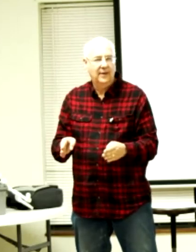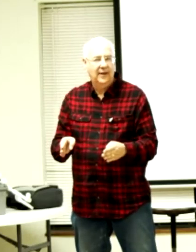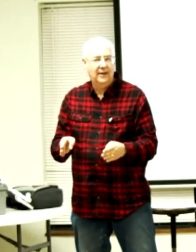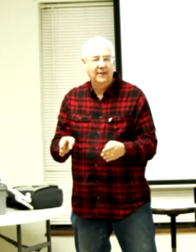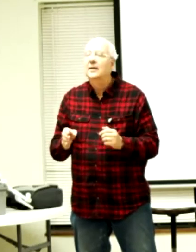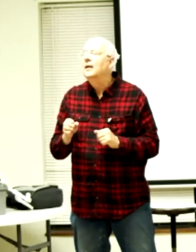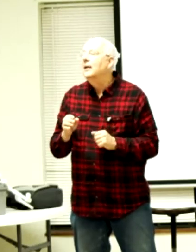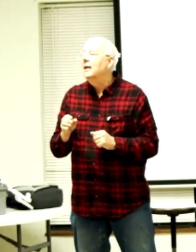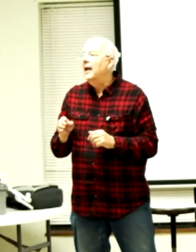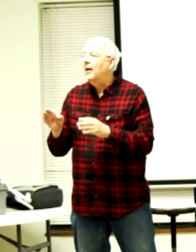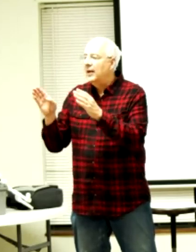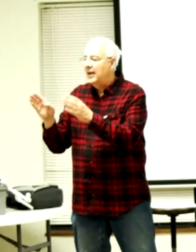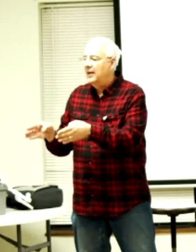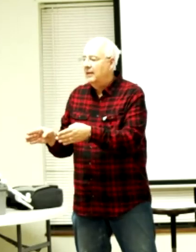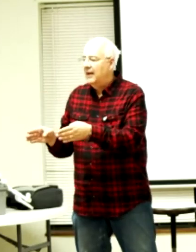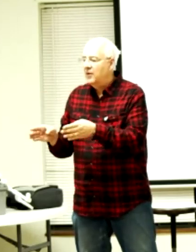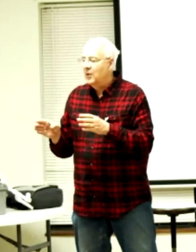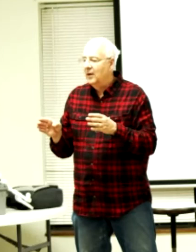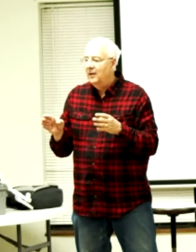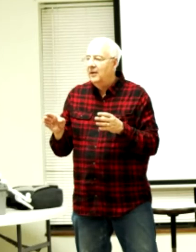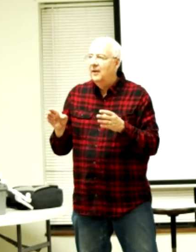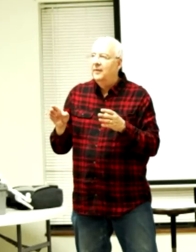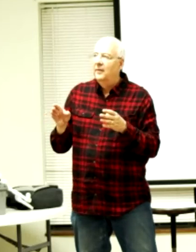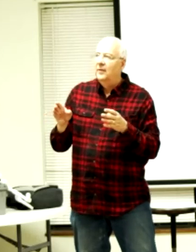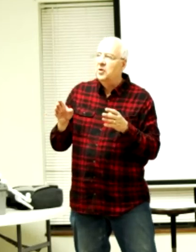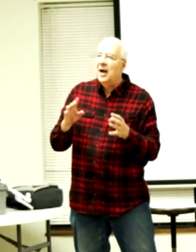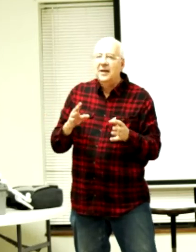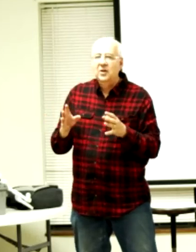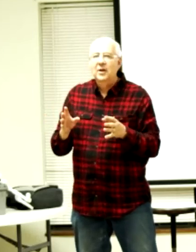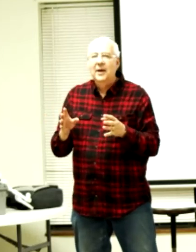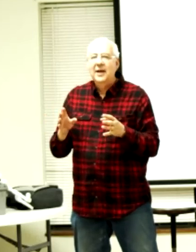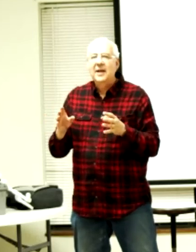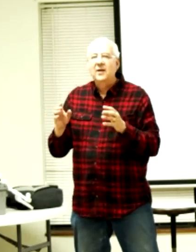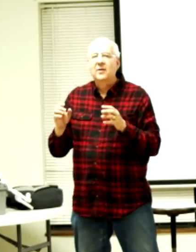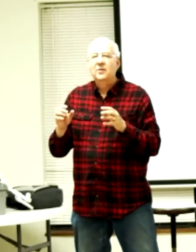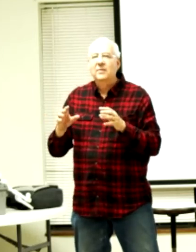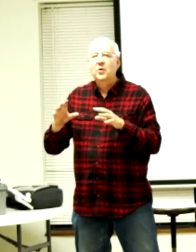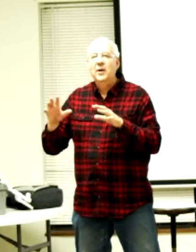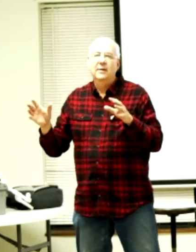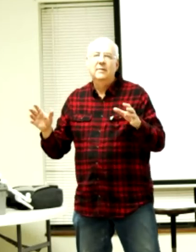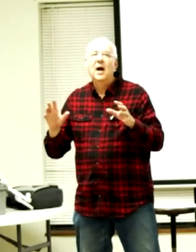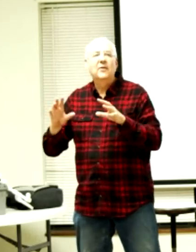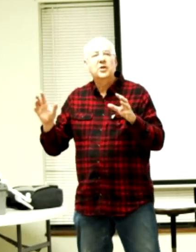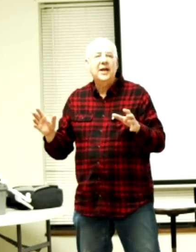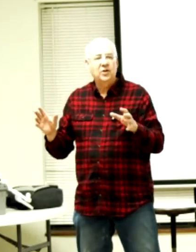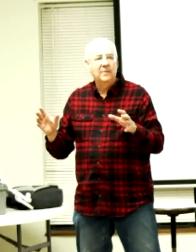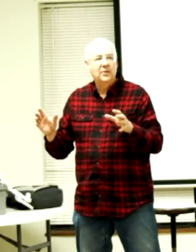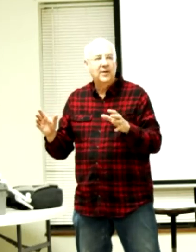Okay. Now, again, if you're talking to somebody and you're doing conversation